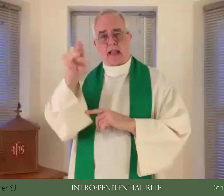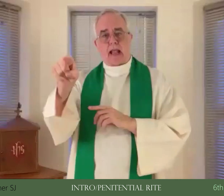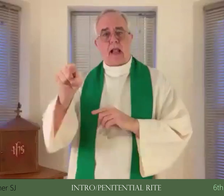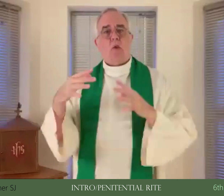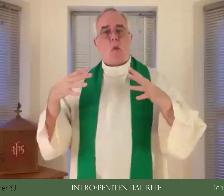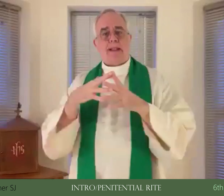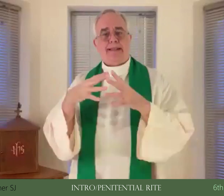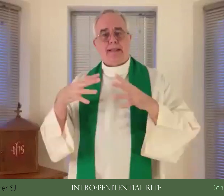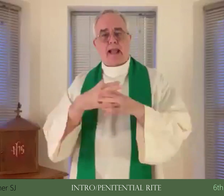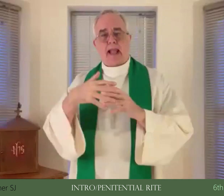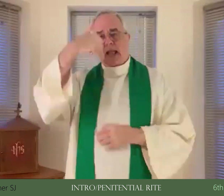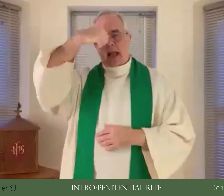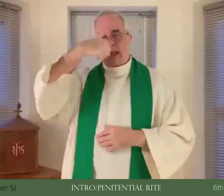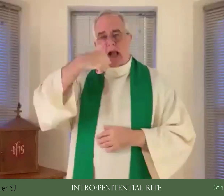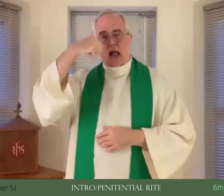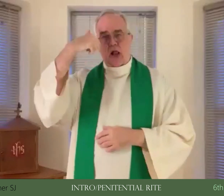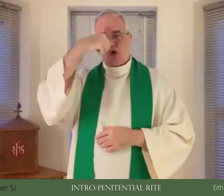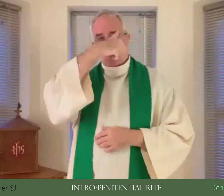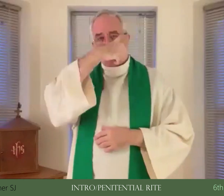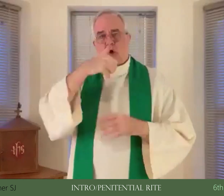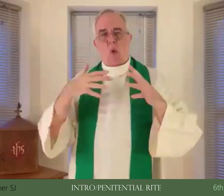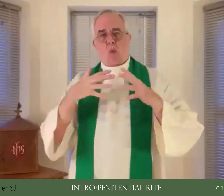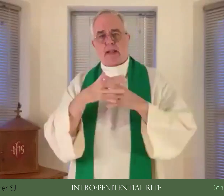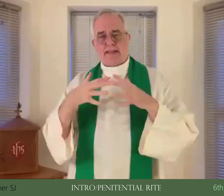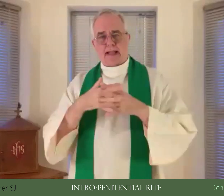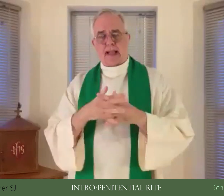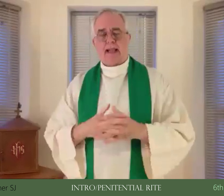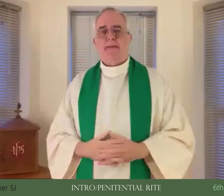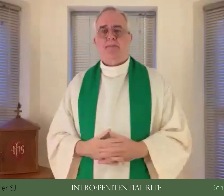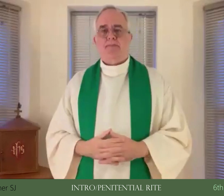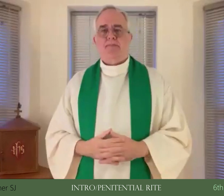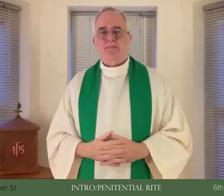And that Wednesday is Ash Wednesday.